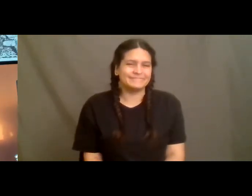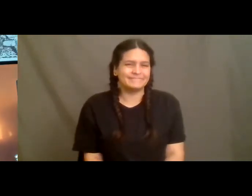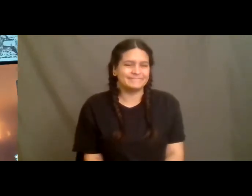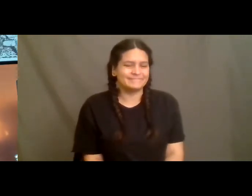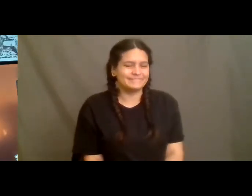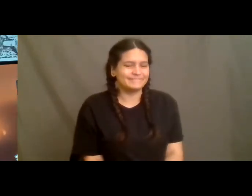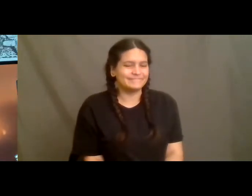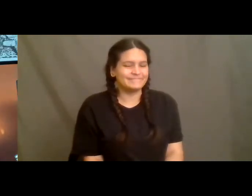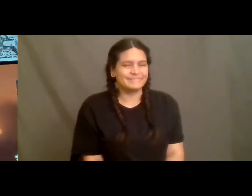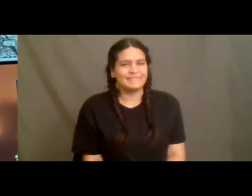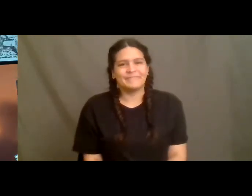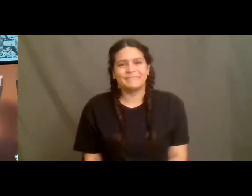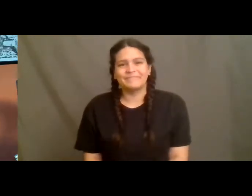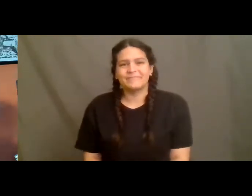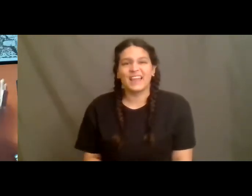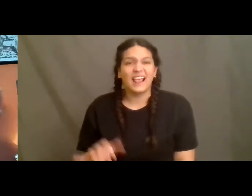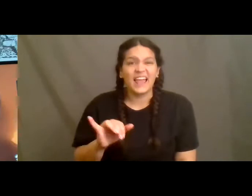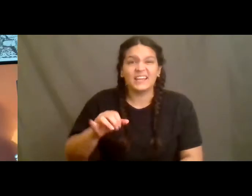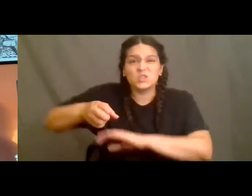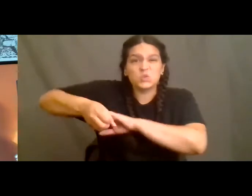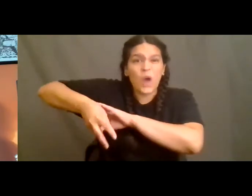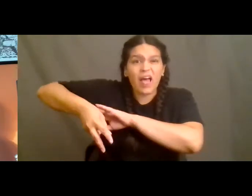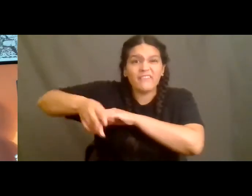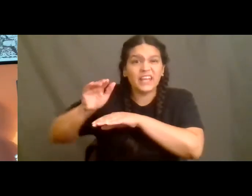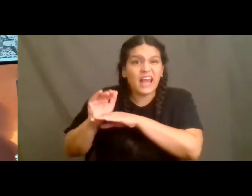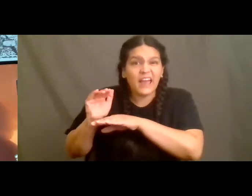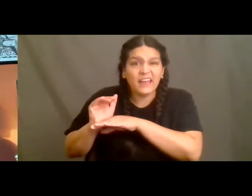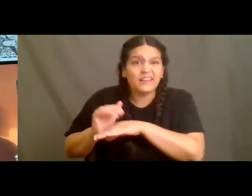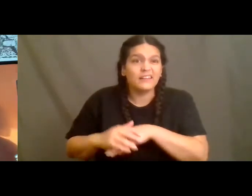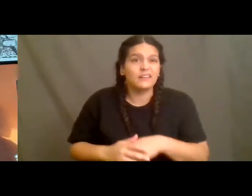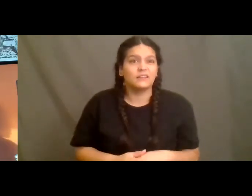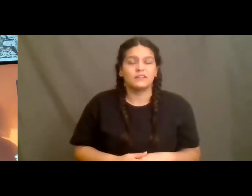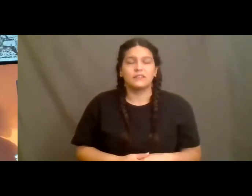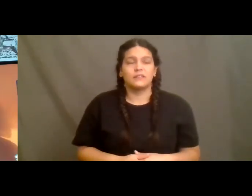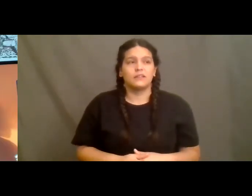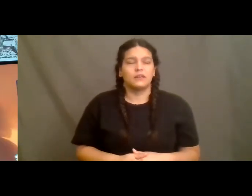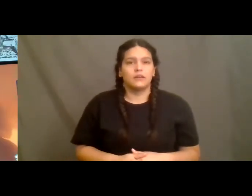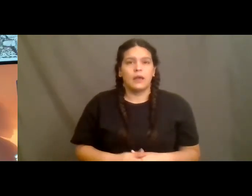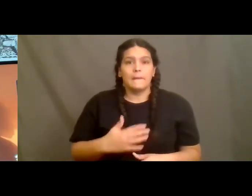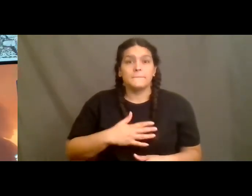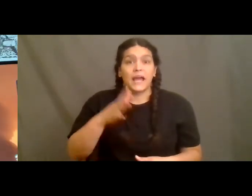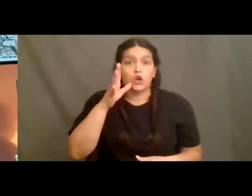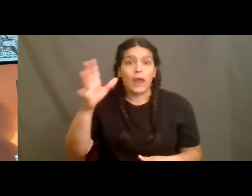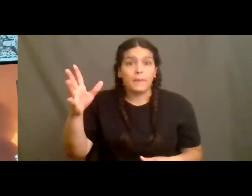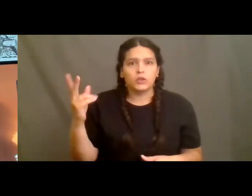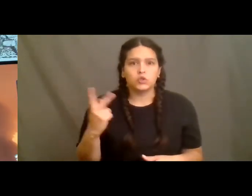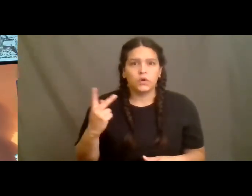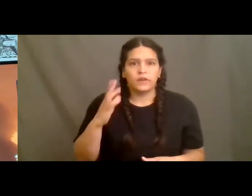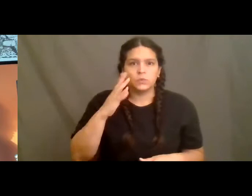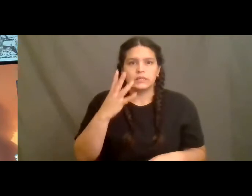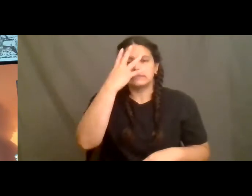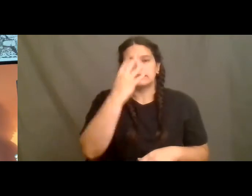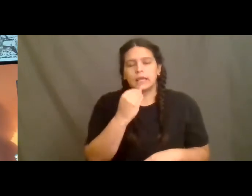And it would be 12 o'clock at night, you know, we would be at midnight, my grandma and I would be sleeping and she would just jump up